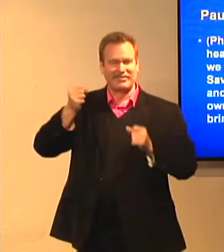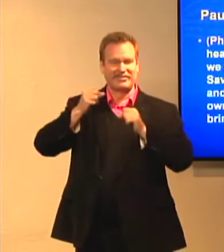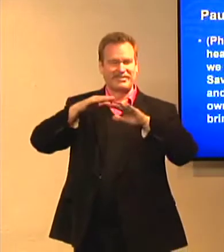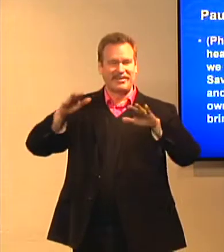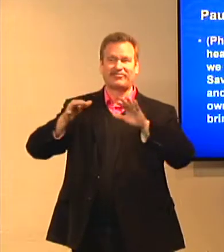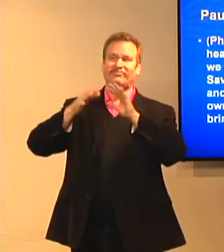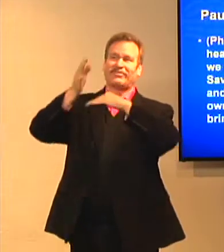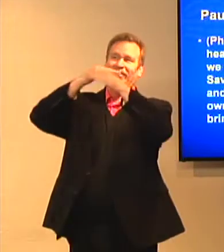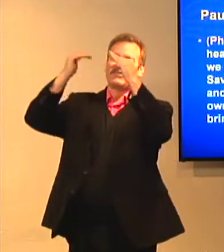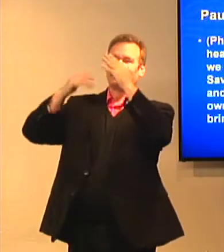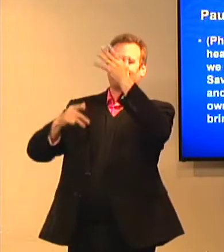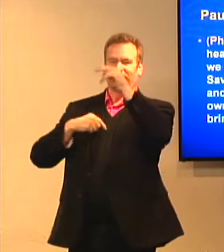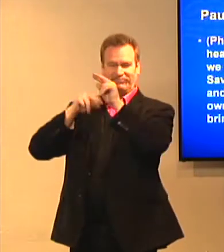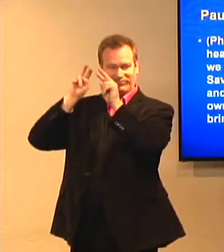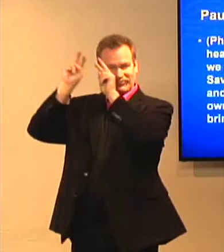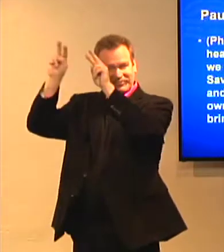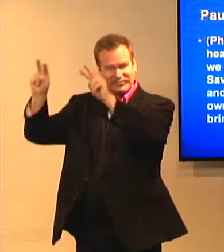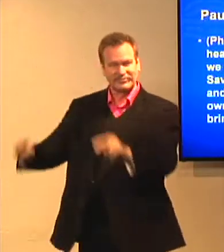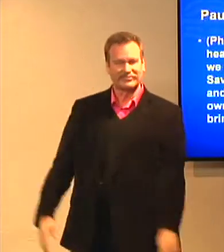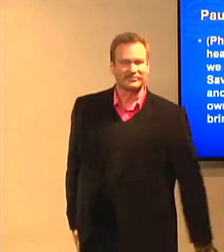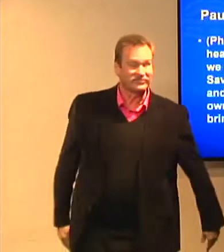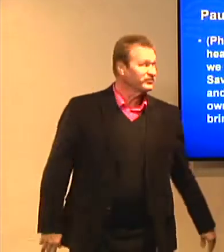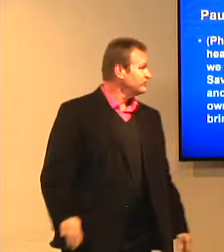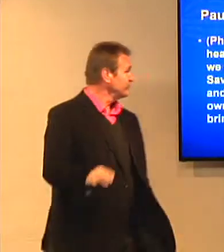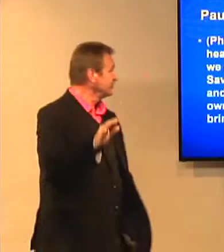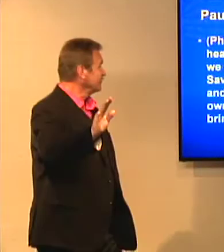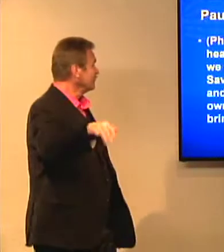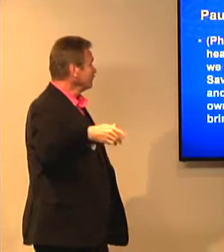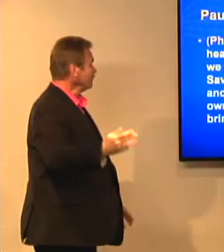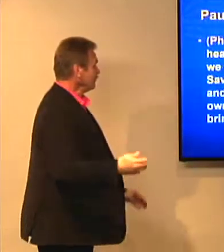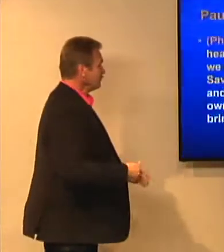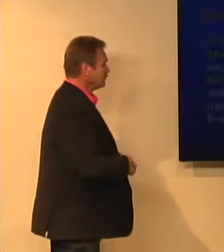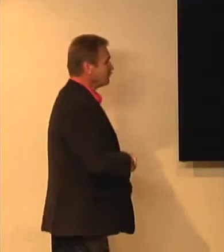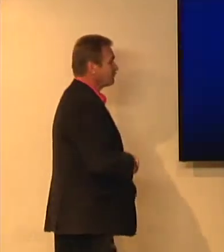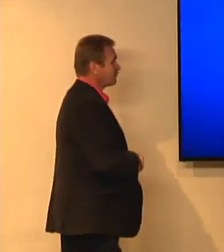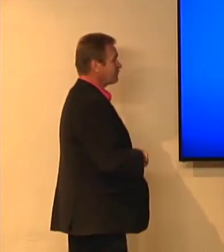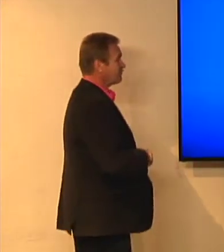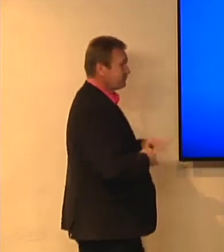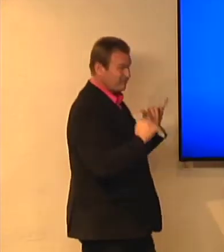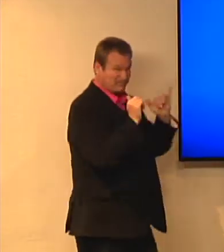under God's control. And so we're looking forward to that time.